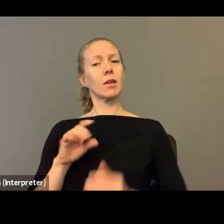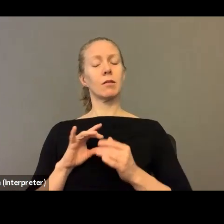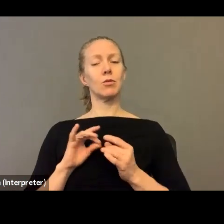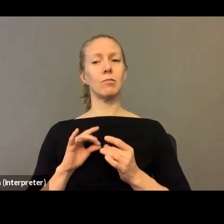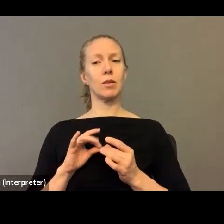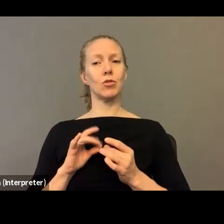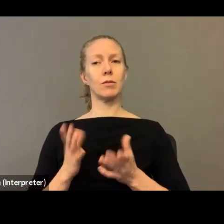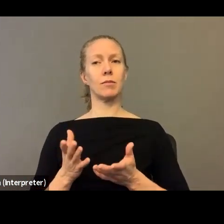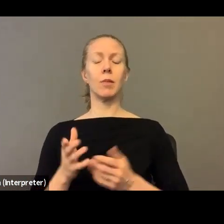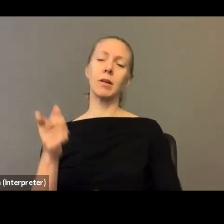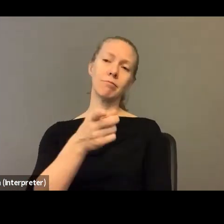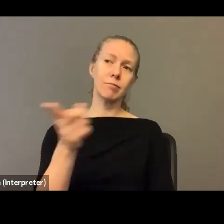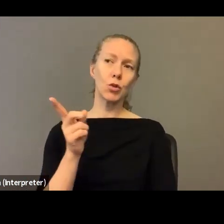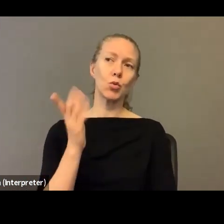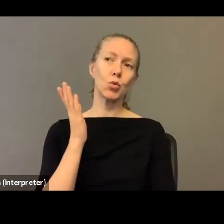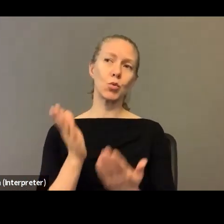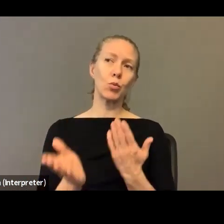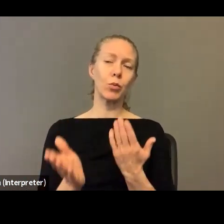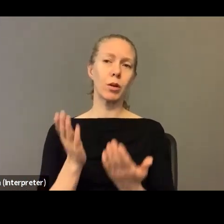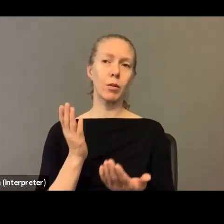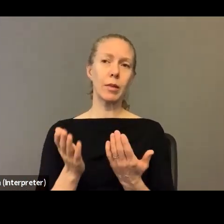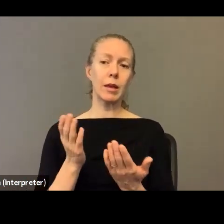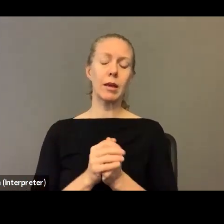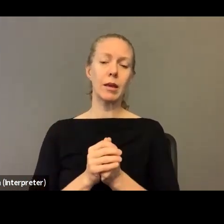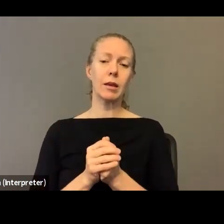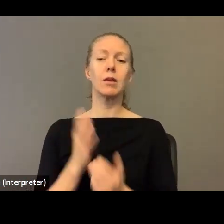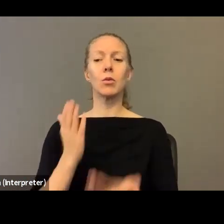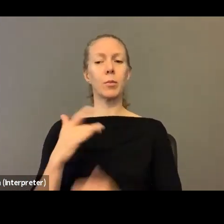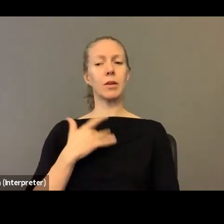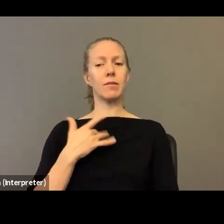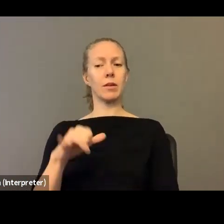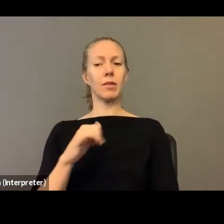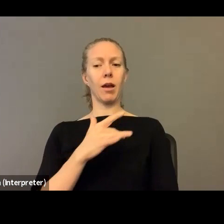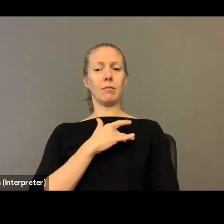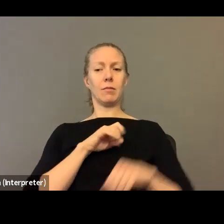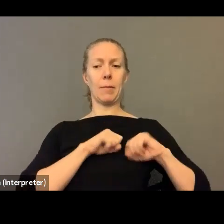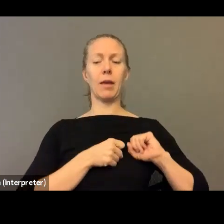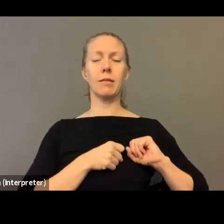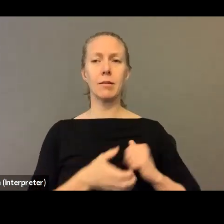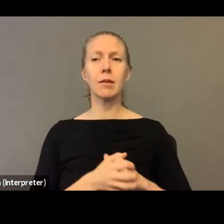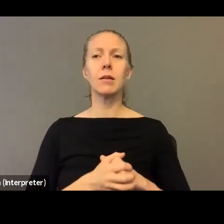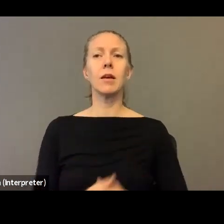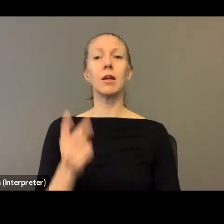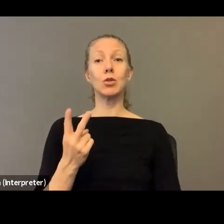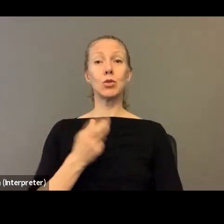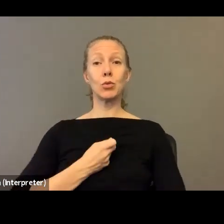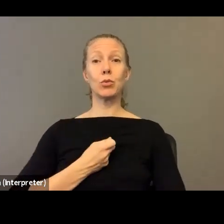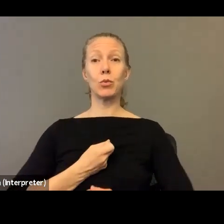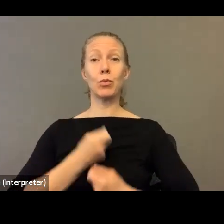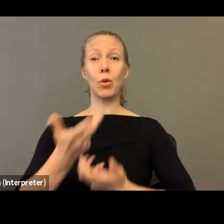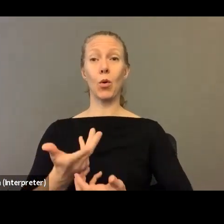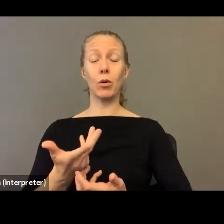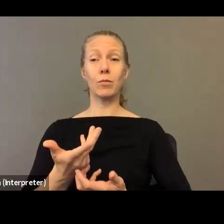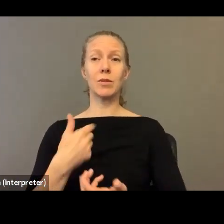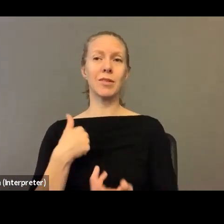and you guys will probably feel the pain of this, but I had two poems that were supposed to be, I wanted to be in my